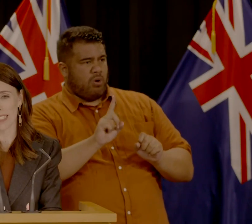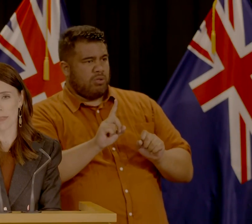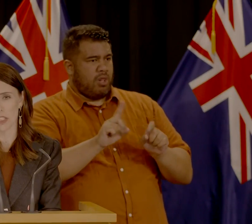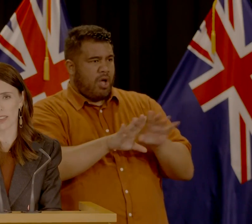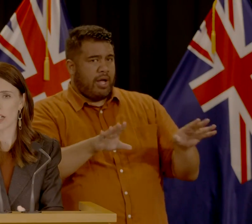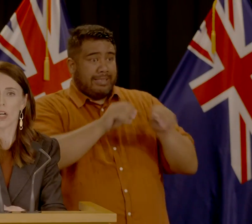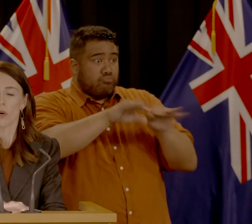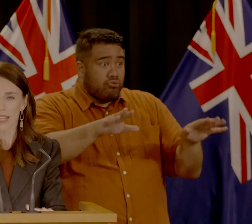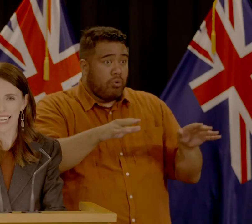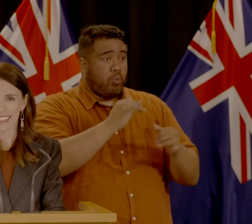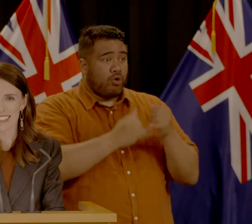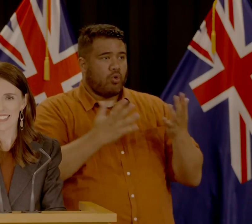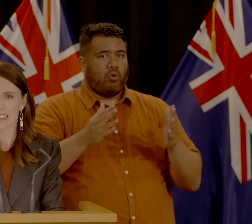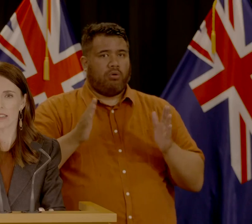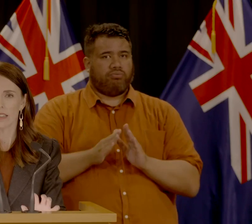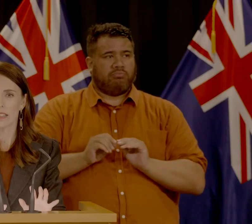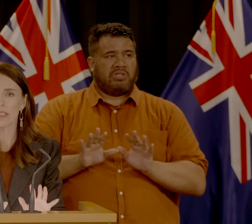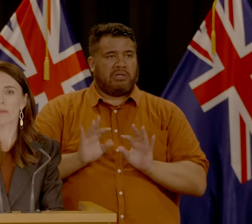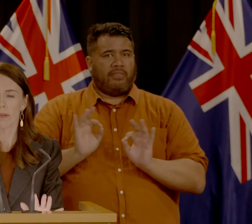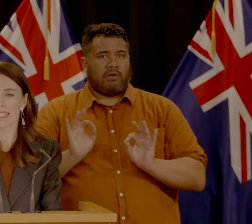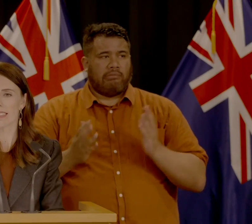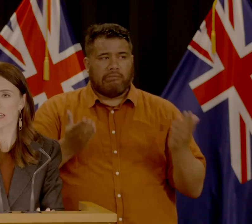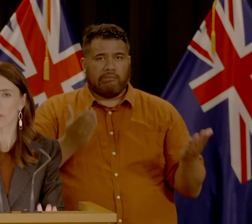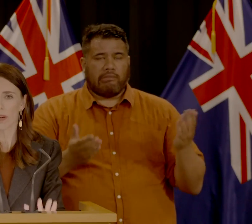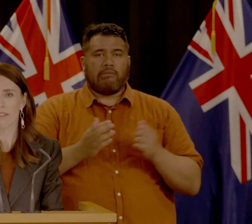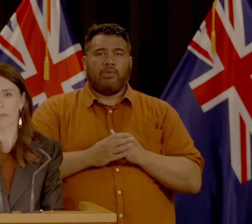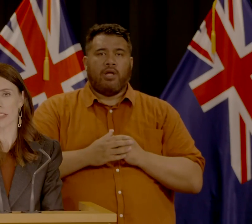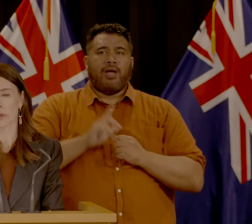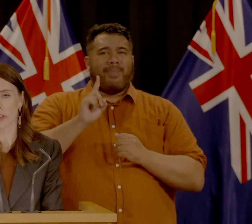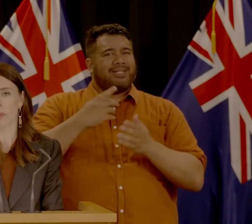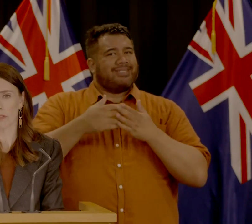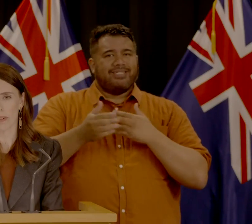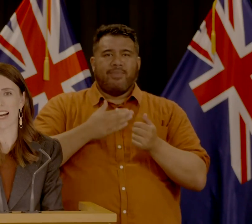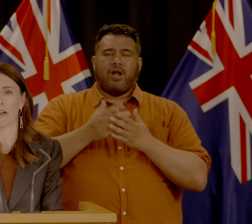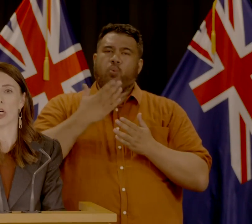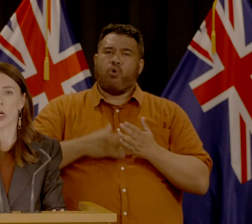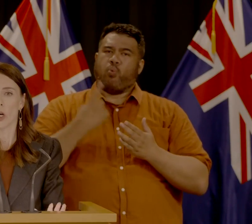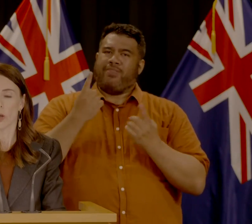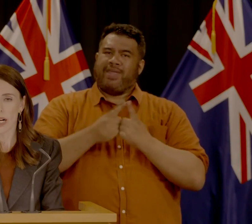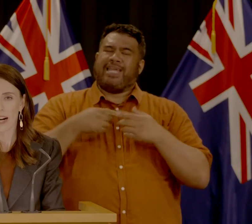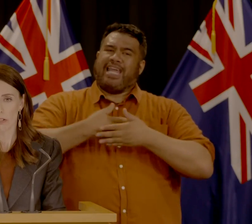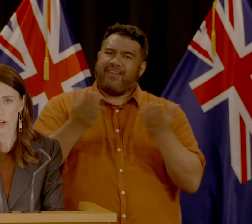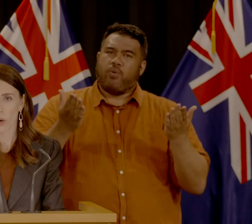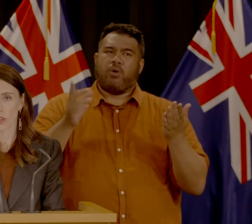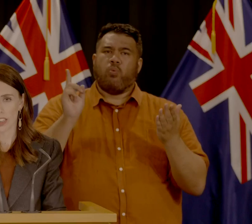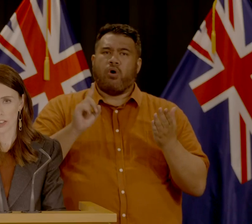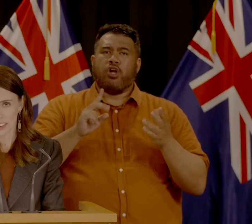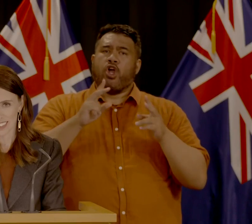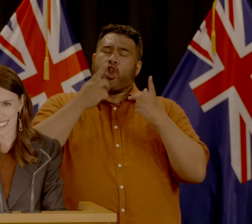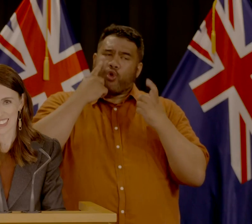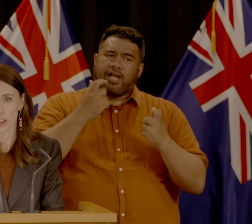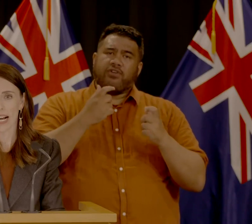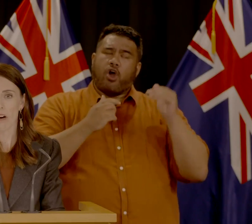to transmission. Regardless, there is a practice that I want everyone to adopt from now. look out for older